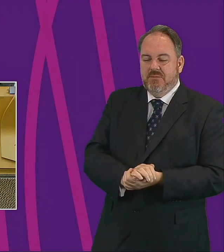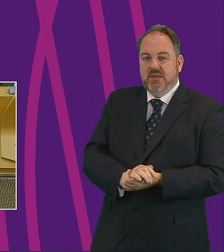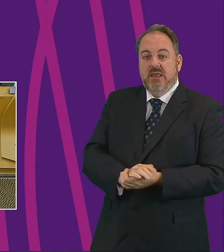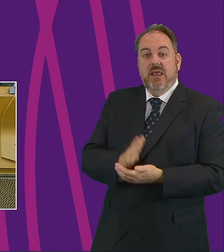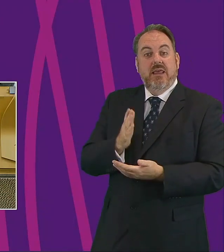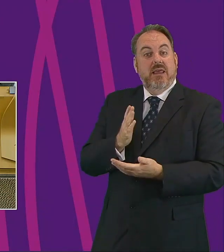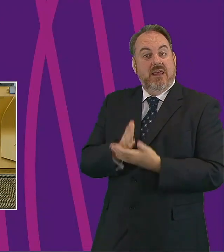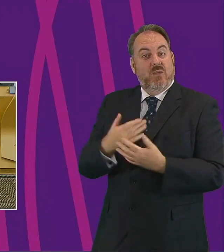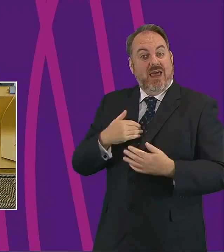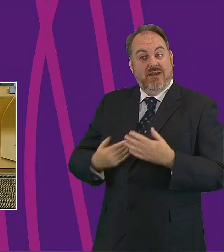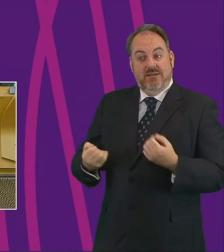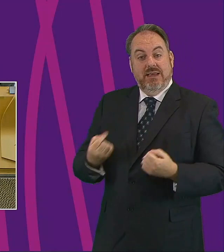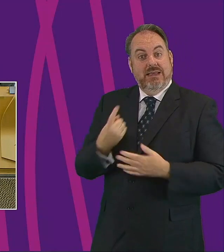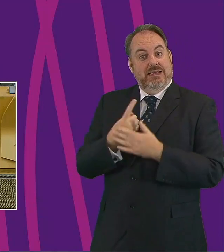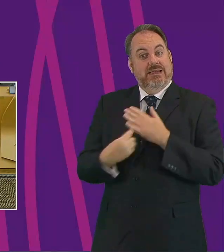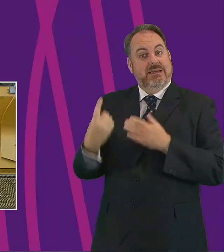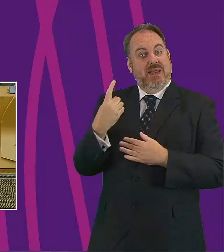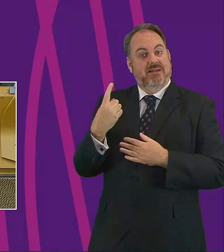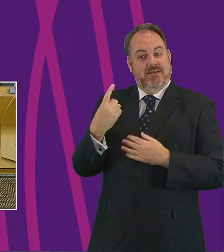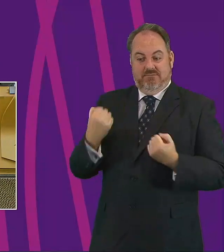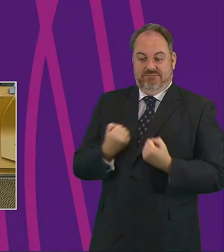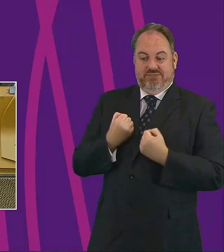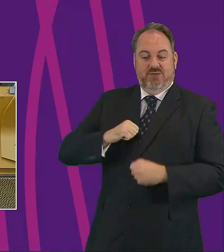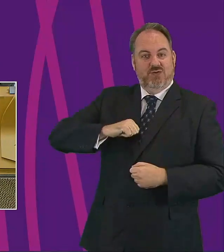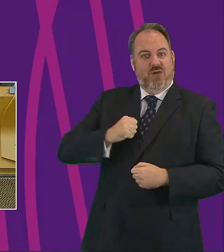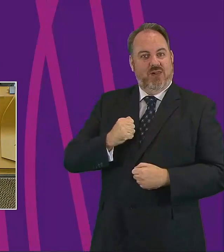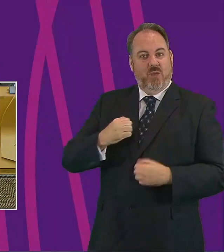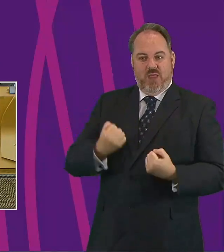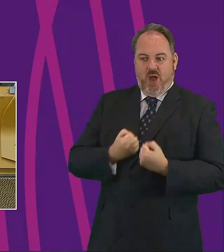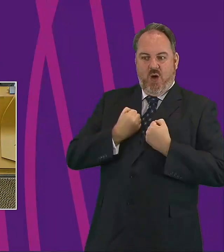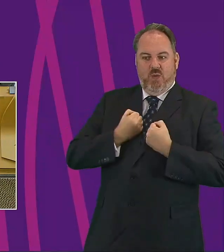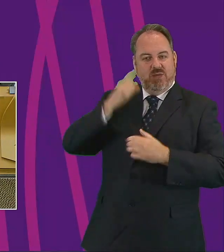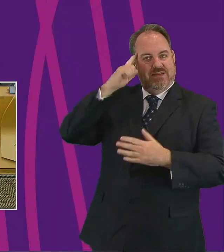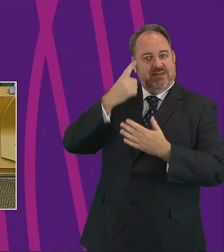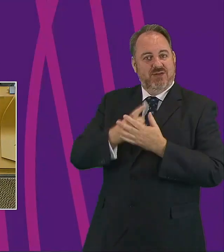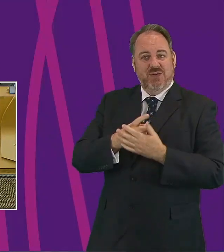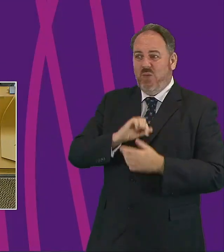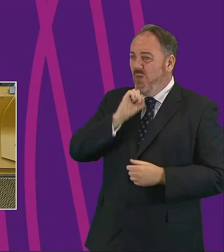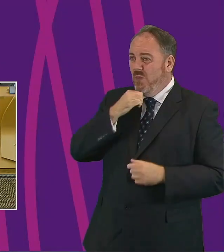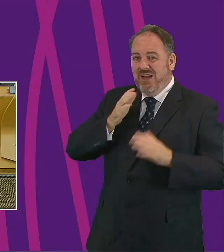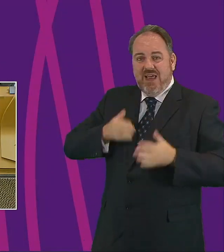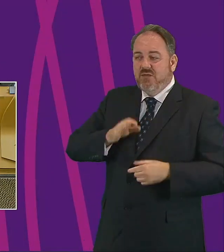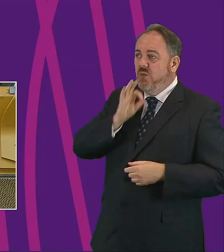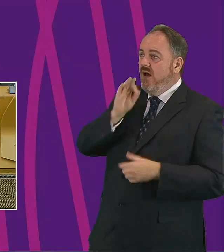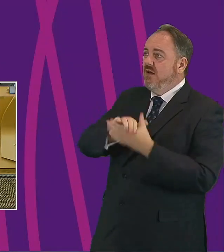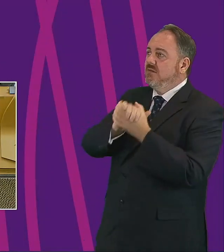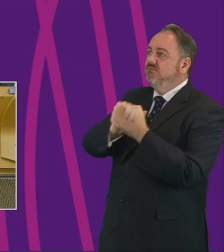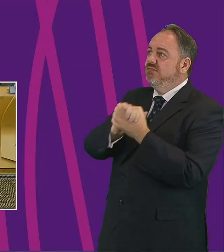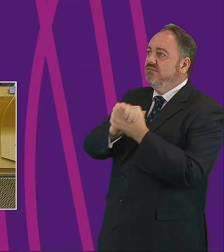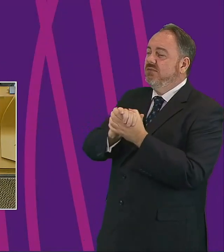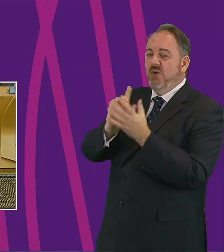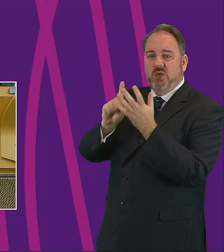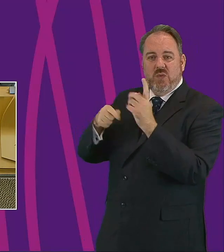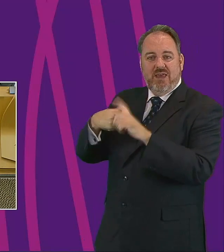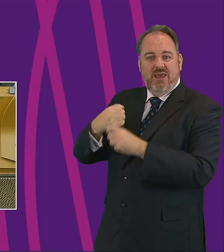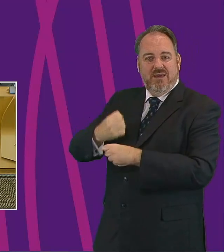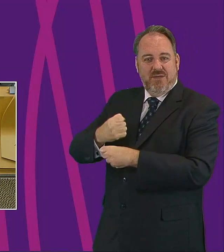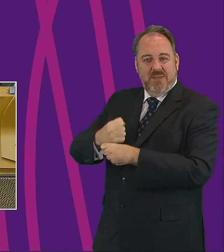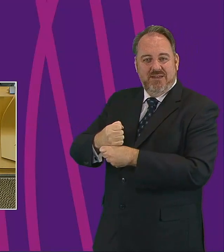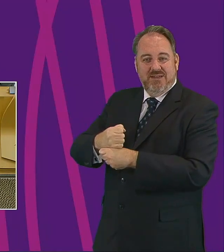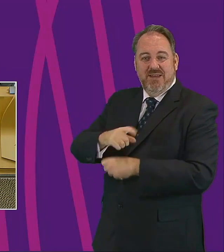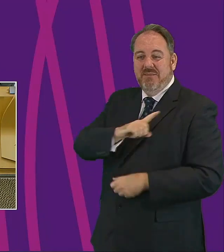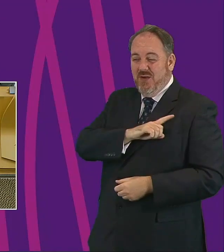resources that other independent countries right now have at their disposal, we wouldn't be in the position of facing what are the two biggest